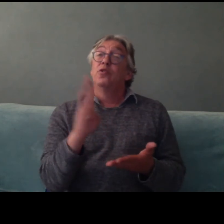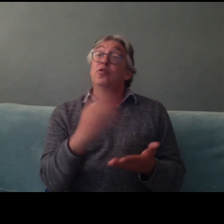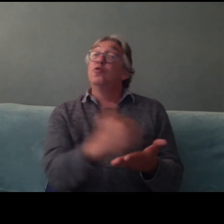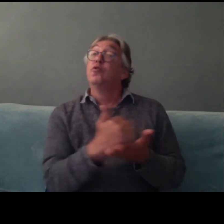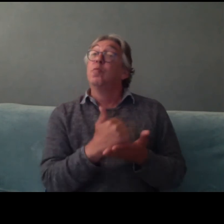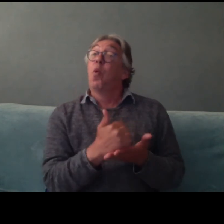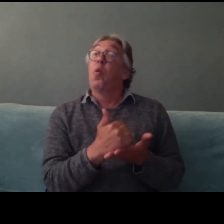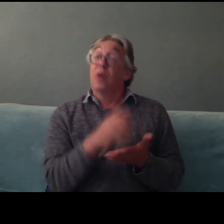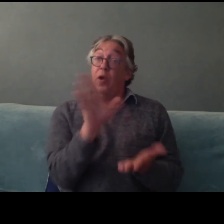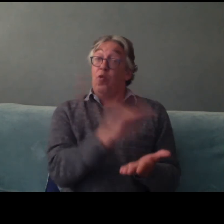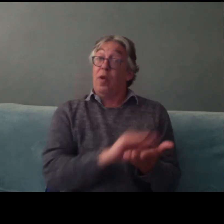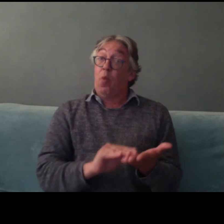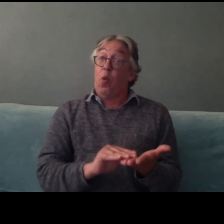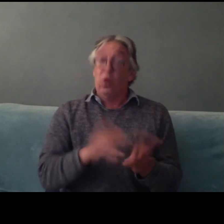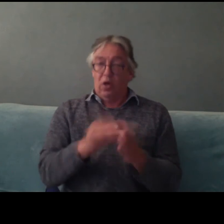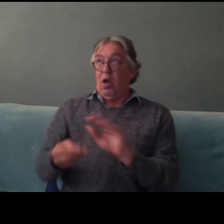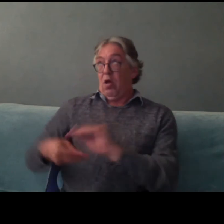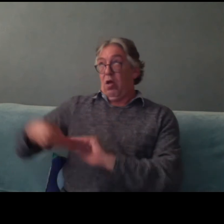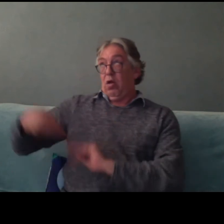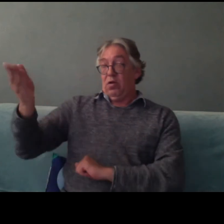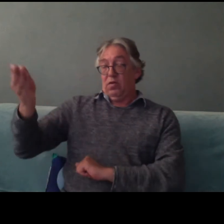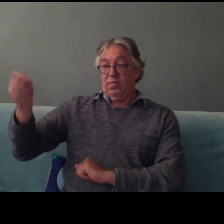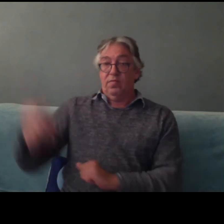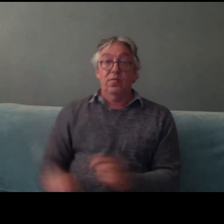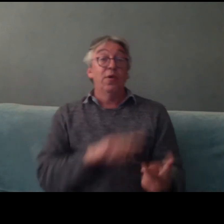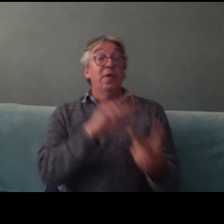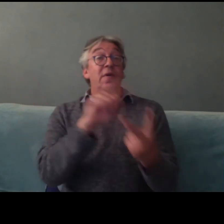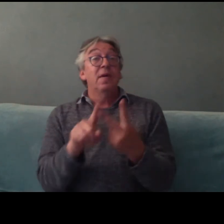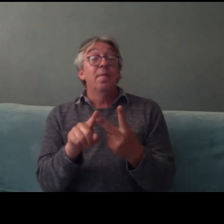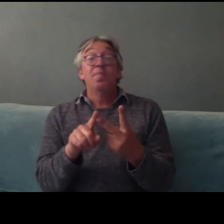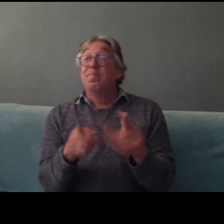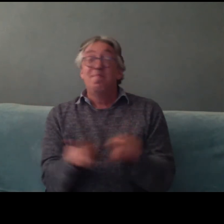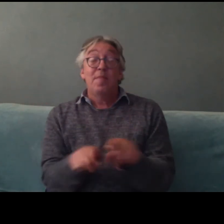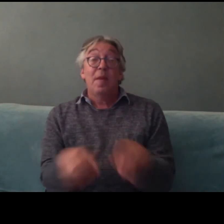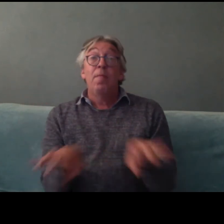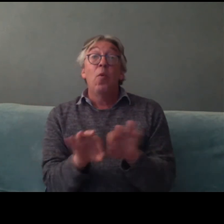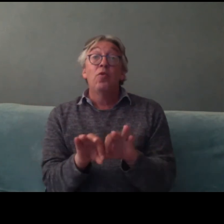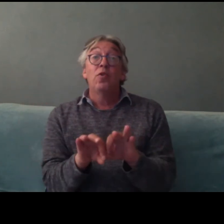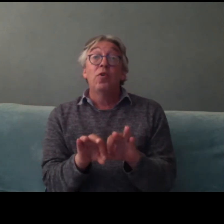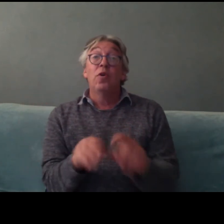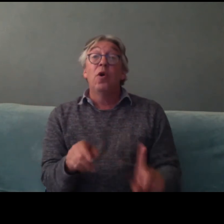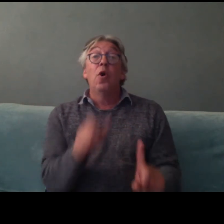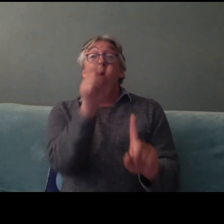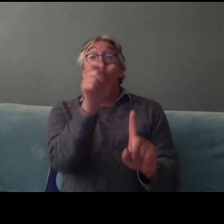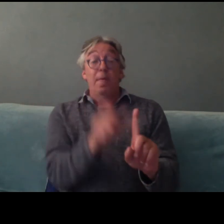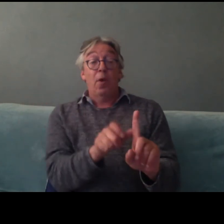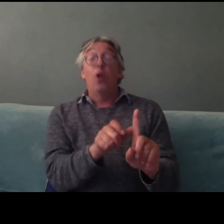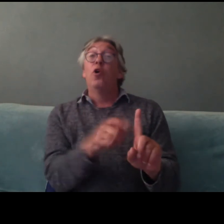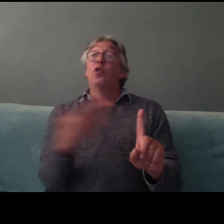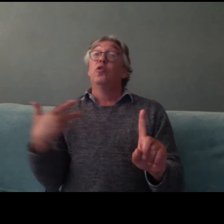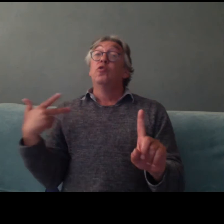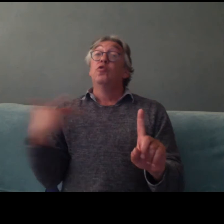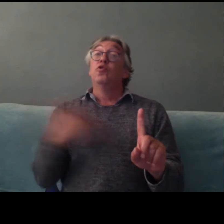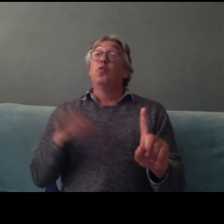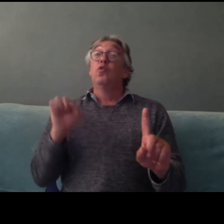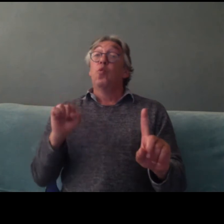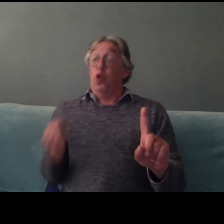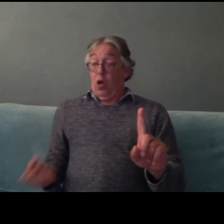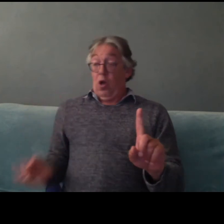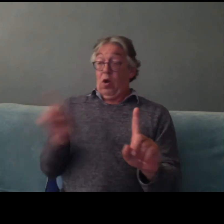Equally important is the interview that each person has with a social worker from the department prior to